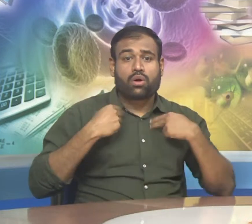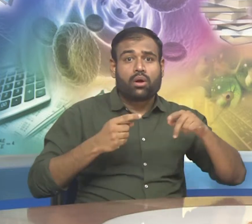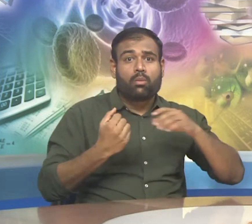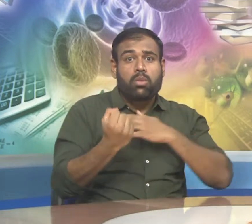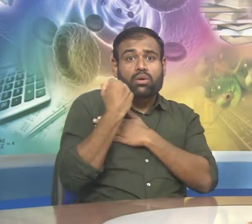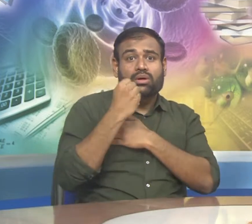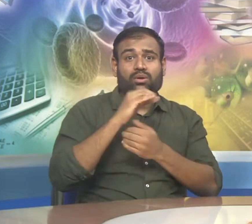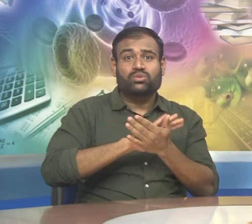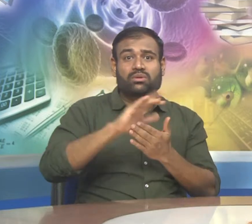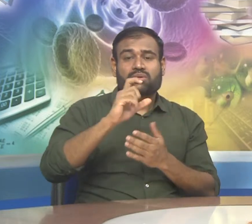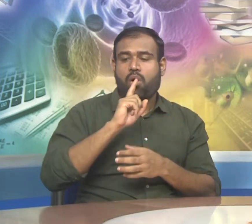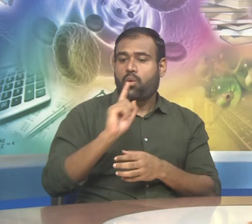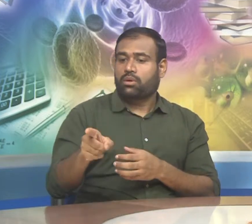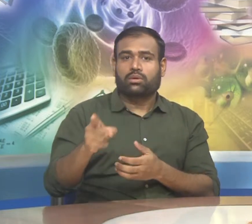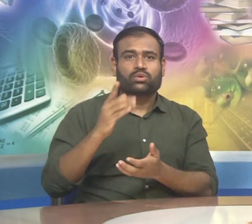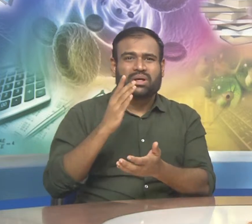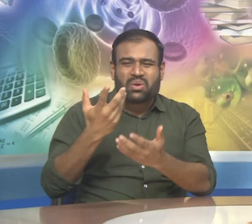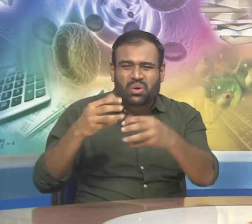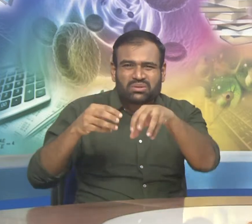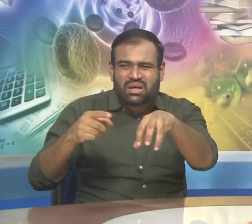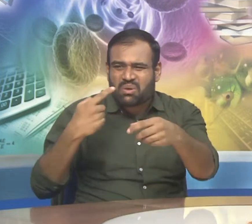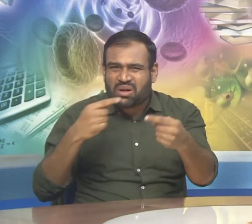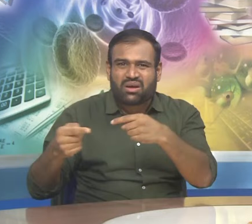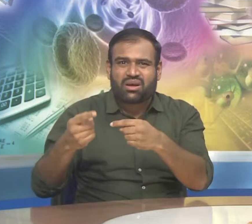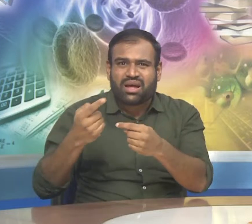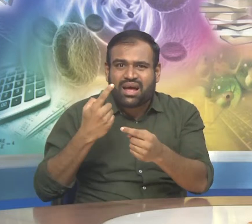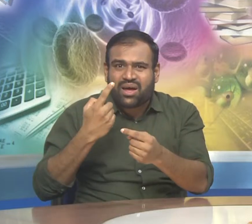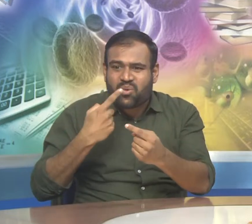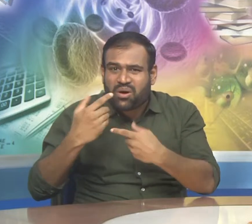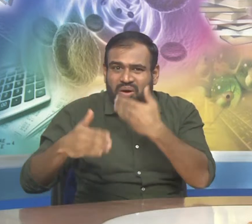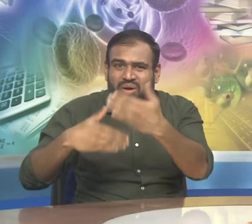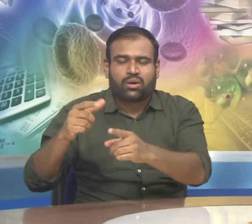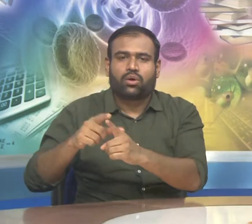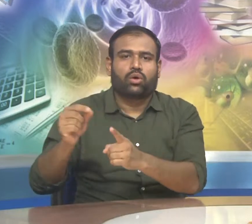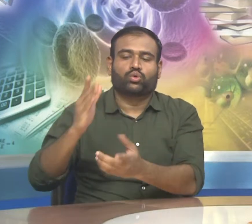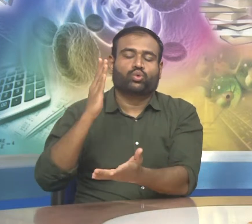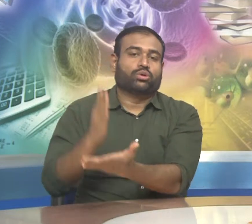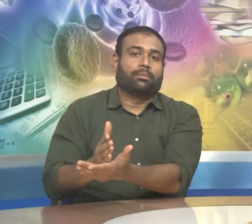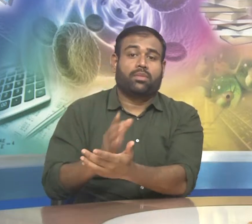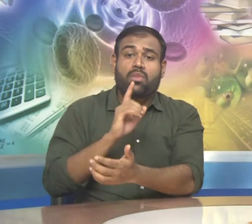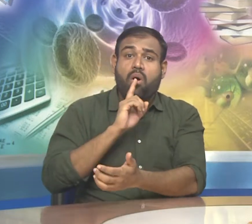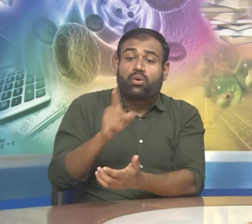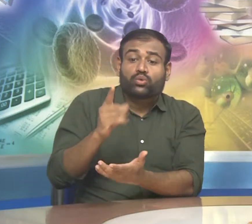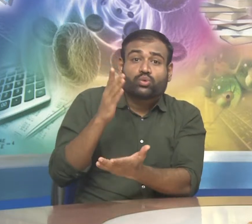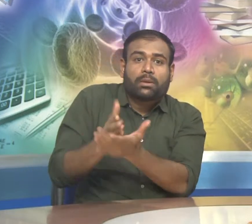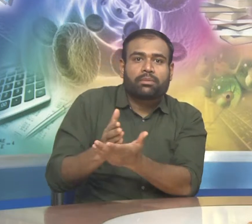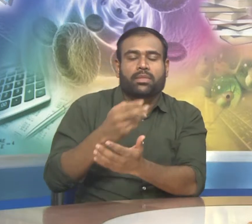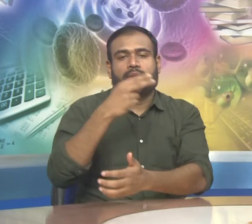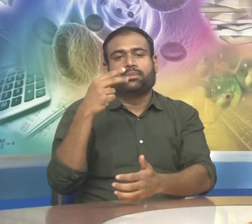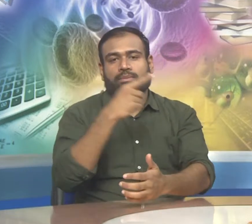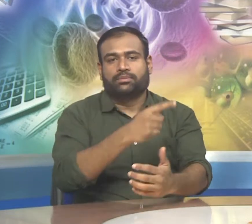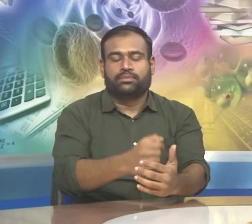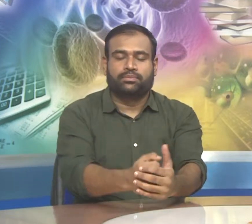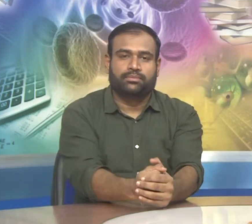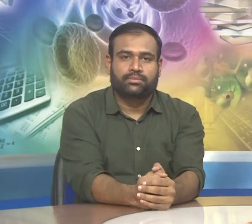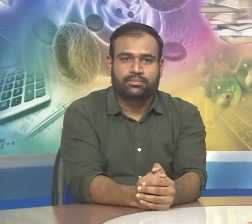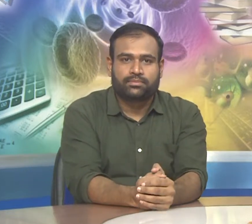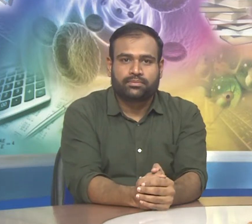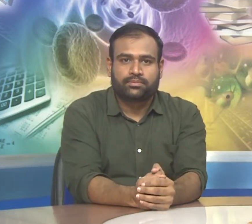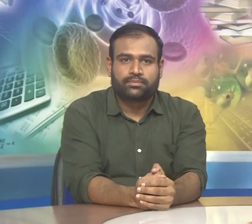court from exceeding its jurisdiction. Writs of prohibition is